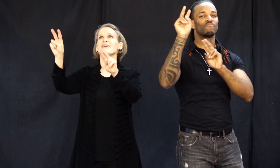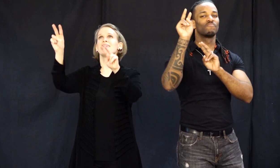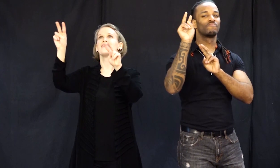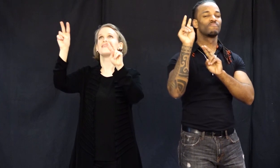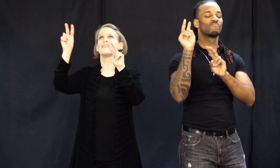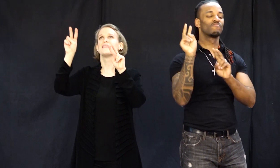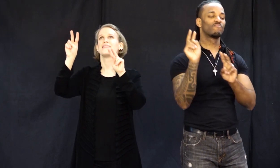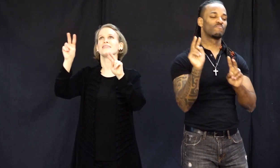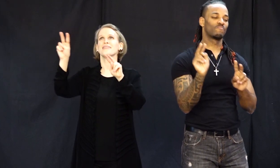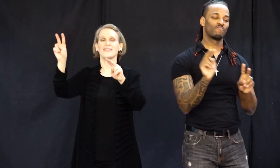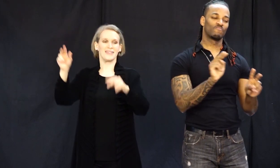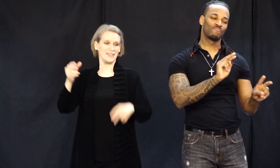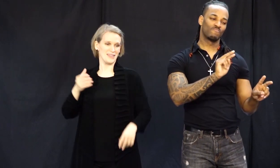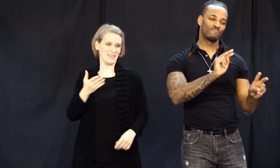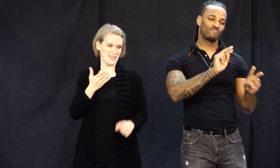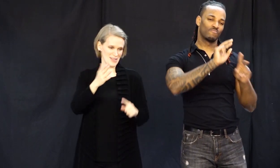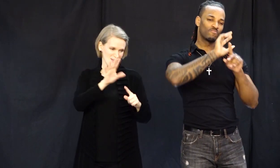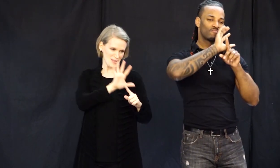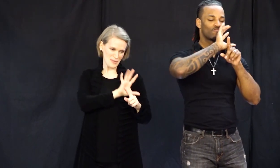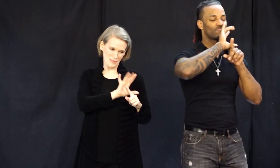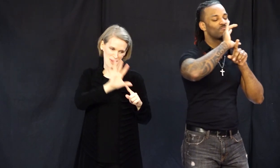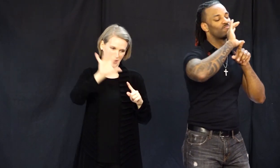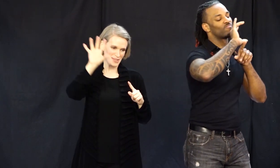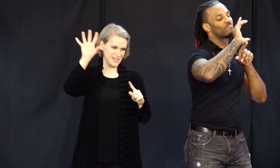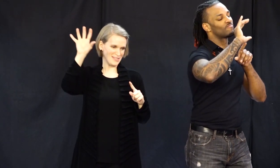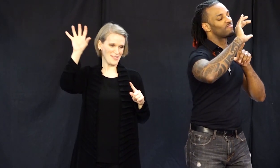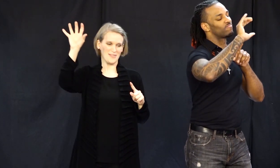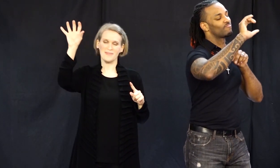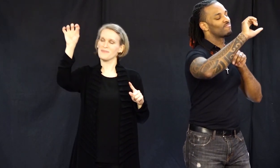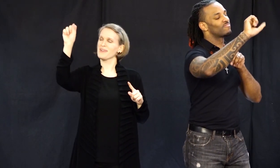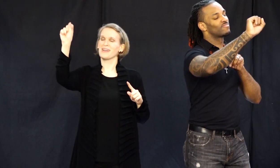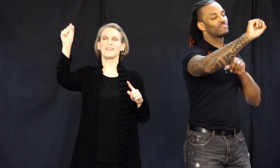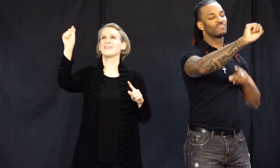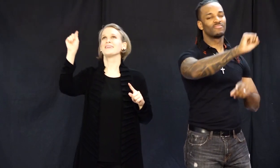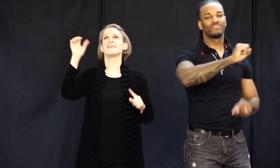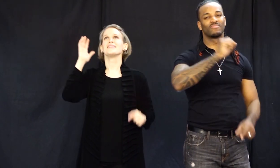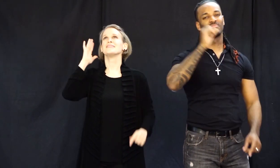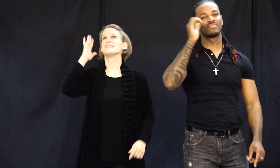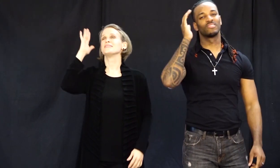someday. Yeah, you'll blow us all away.